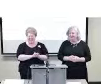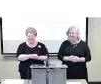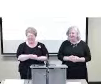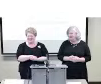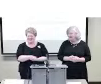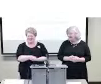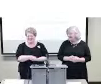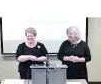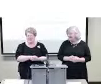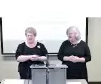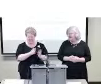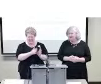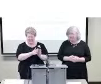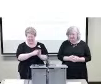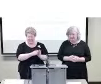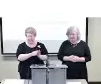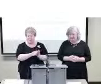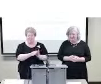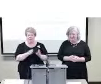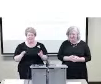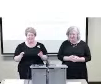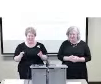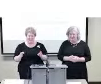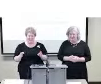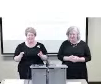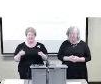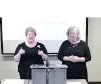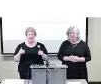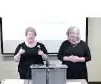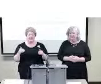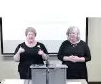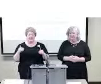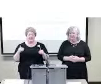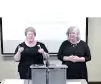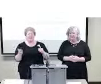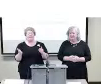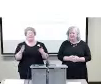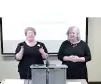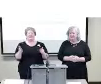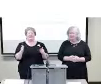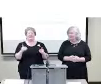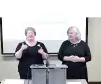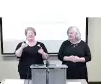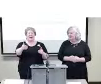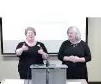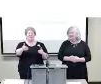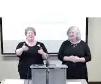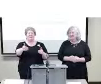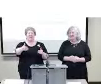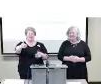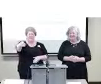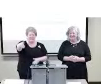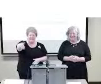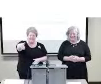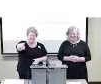night not wait until monday morning to see okay what's happening this week let me go ahead and take a sneak look what's happening